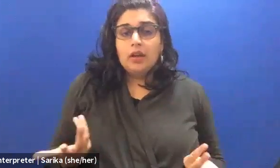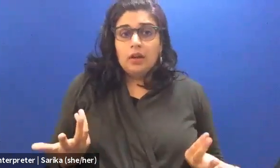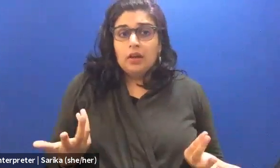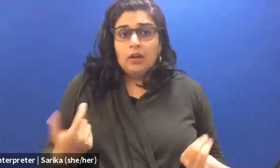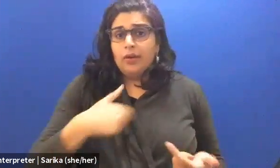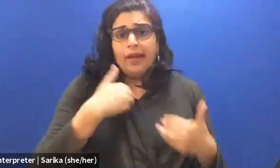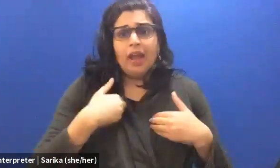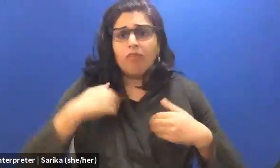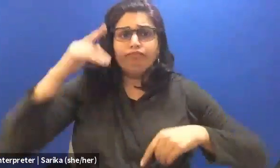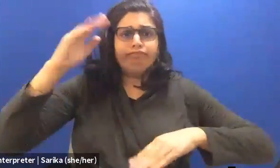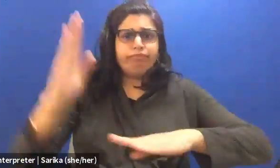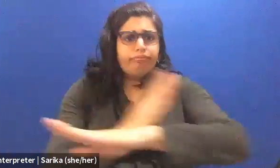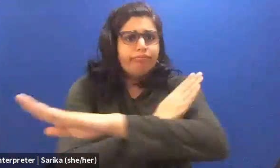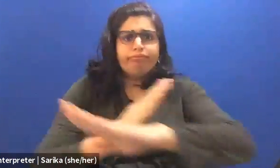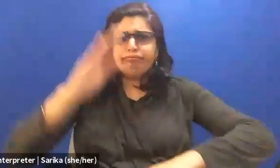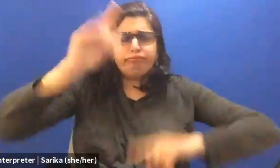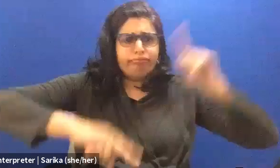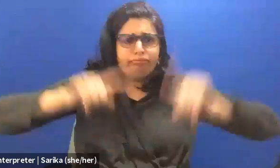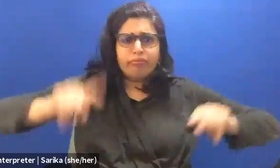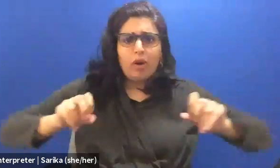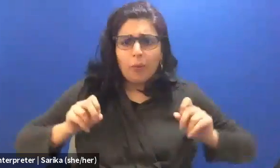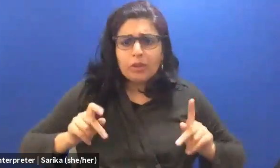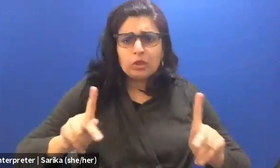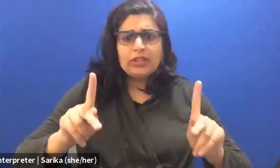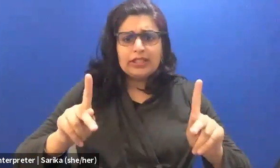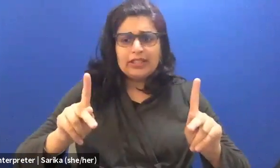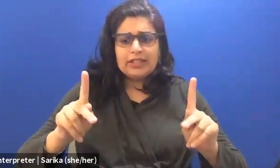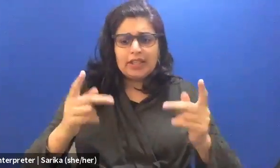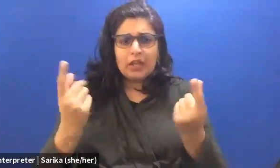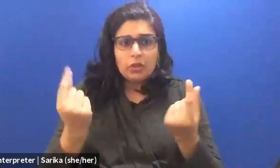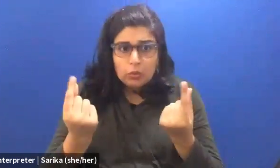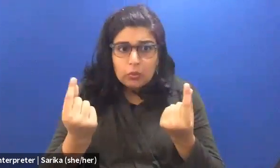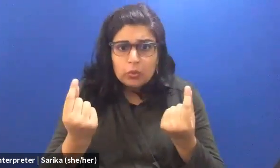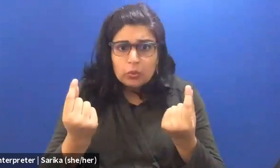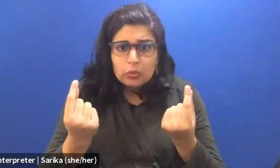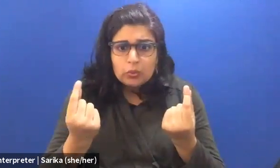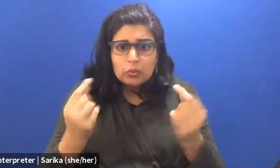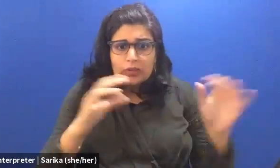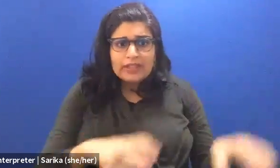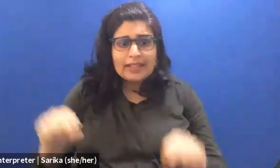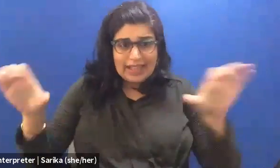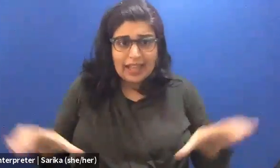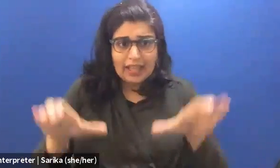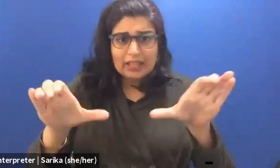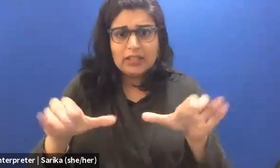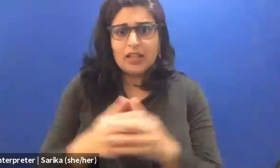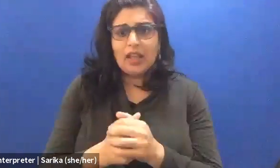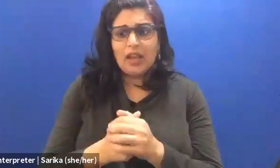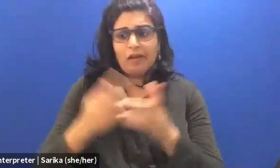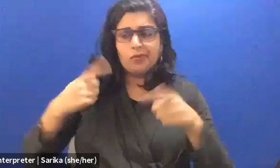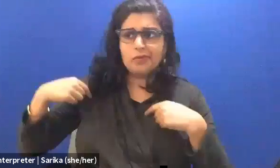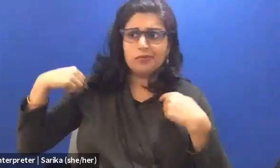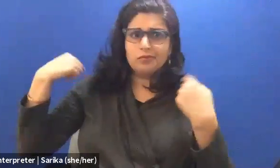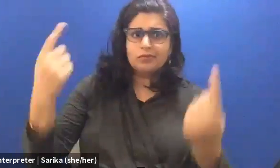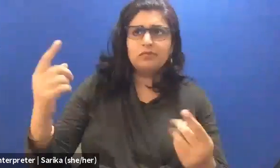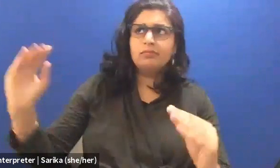have varying degrees of opportunities on what actions we're going to take, right? And I think we have all learned or been